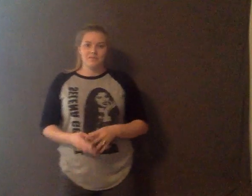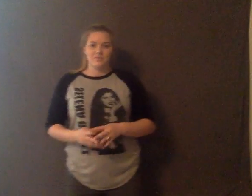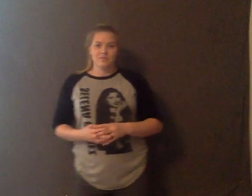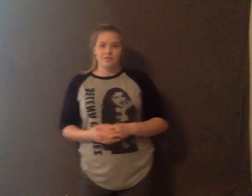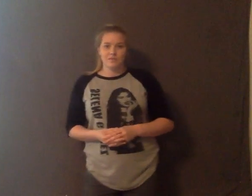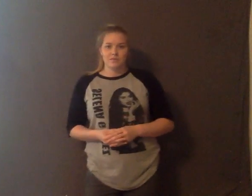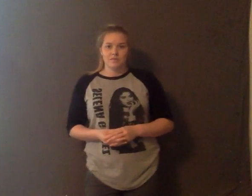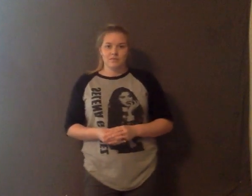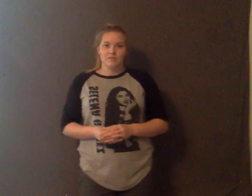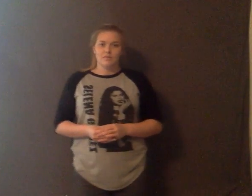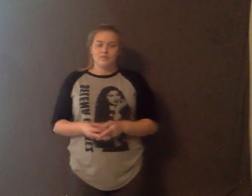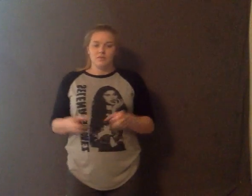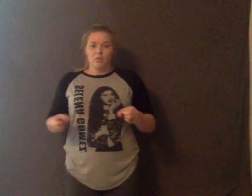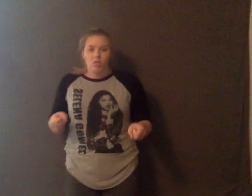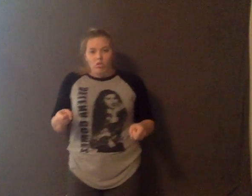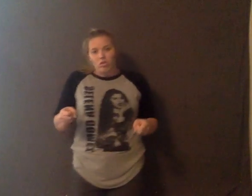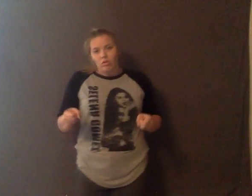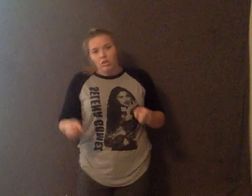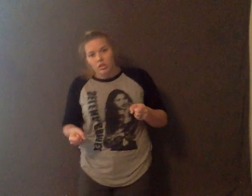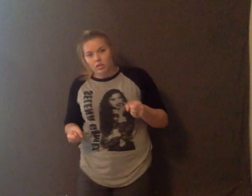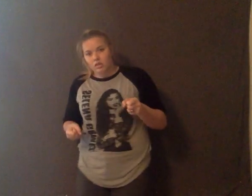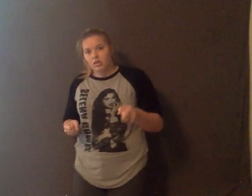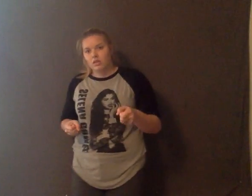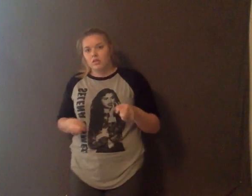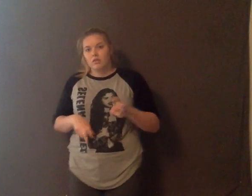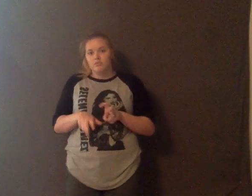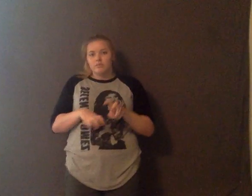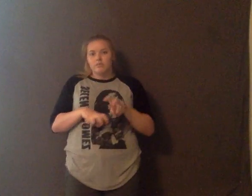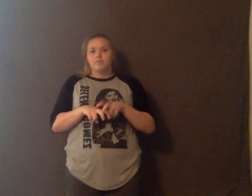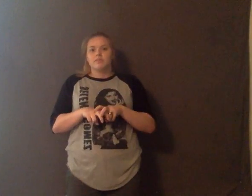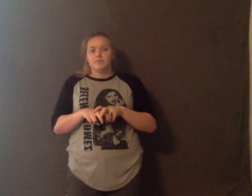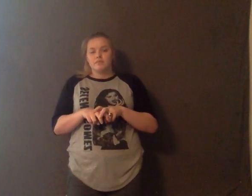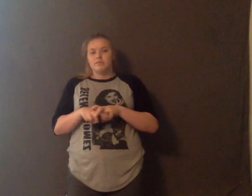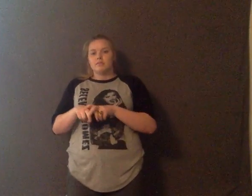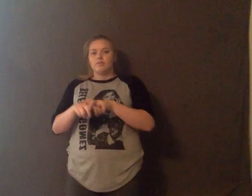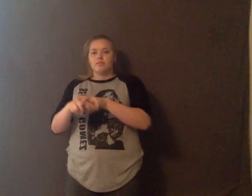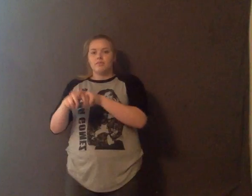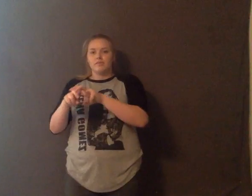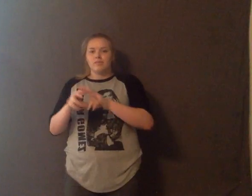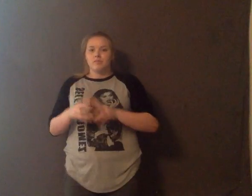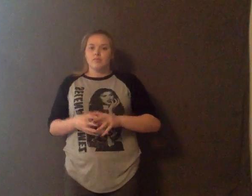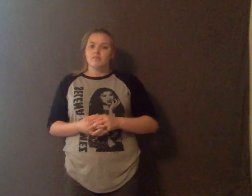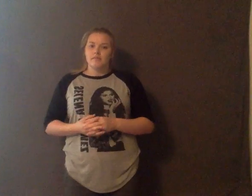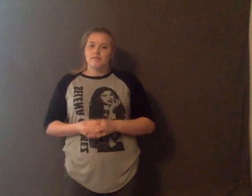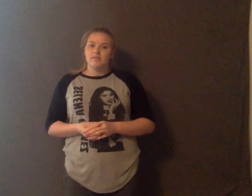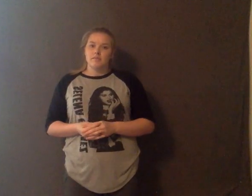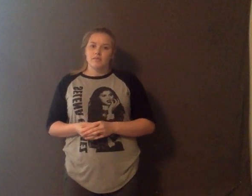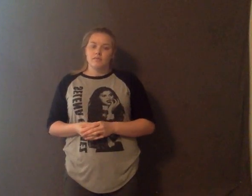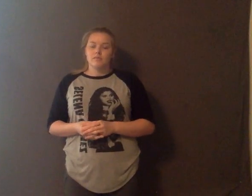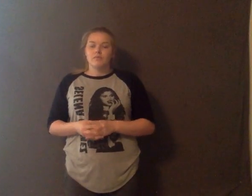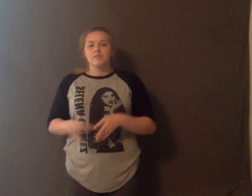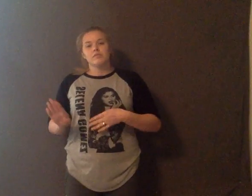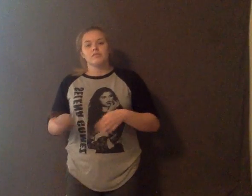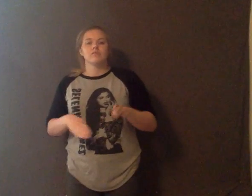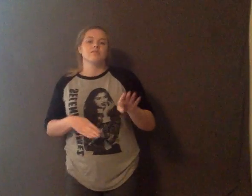from the walker, needing wheelchair assistance at the airport, to strolling down the street, enjoying